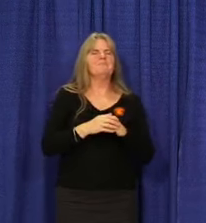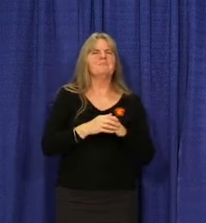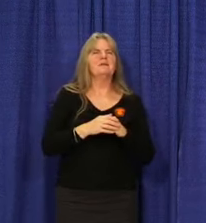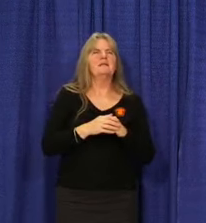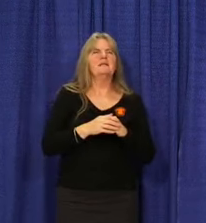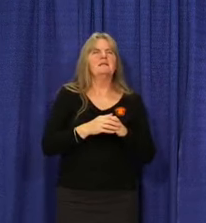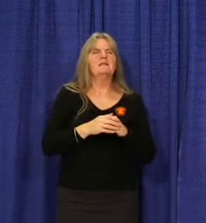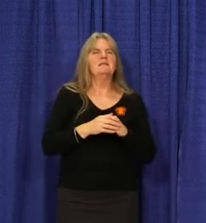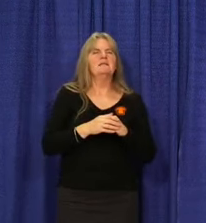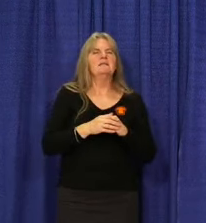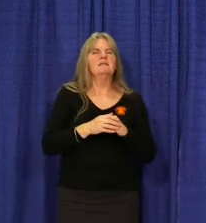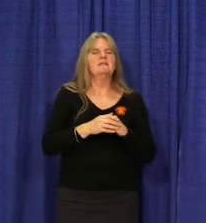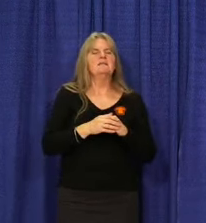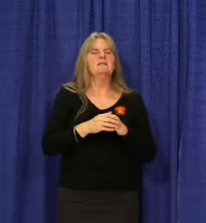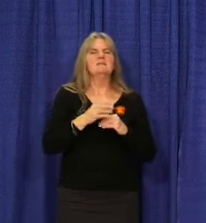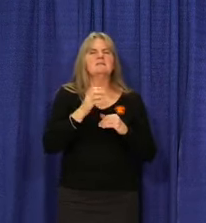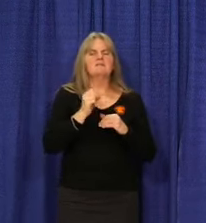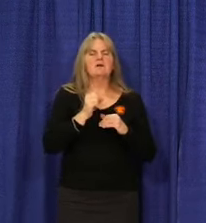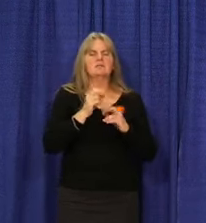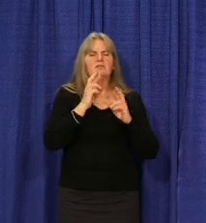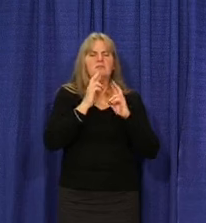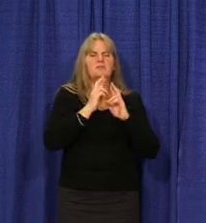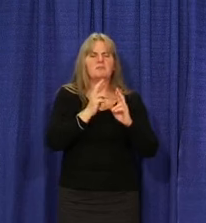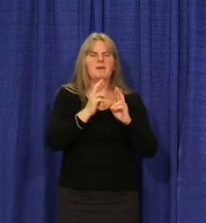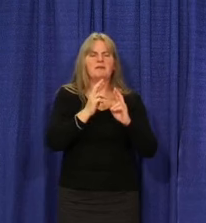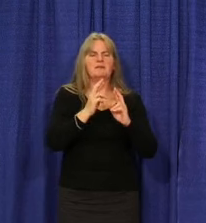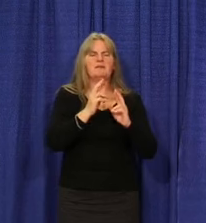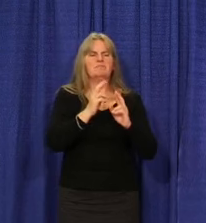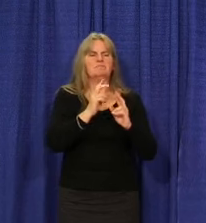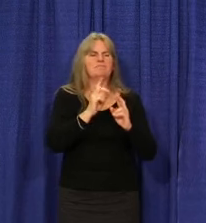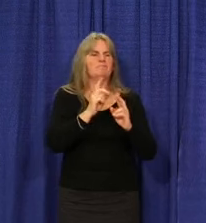jurisdiction. To jurisdiction of origin. I feel that